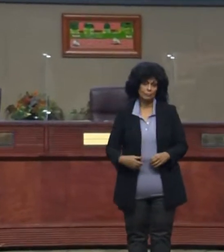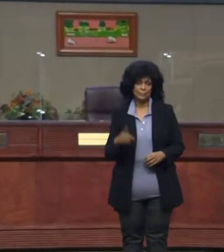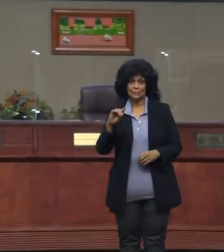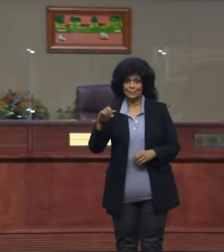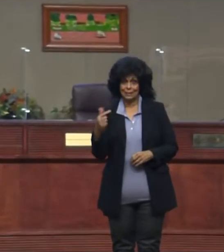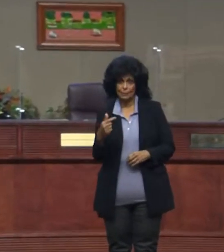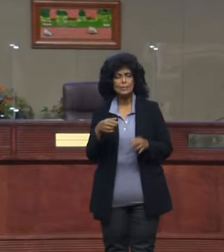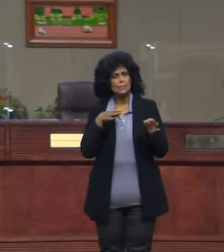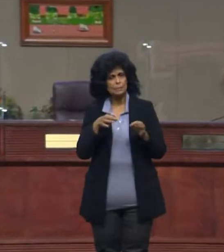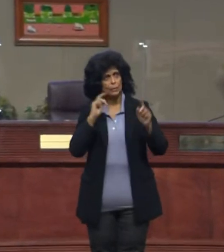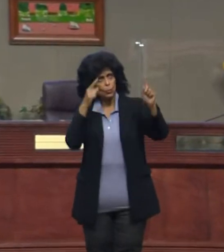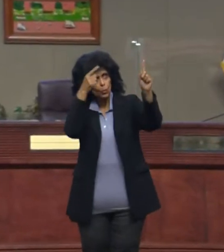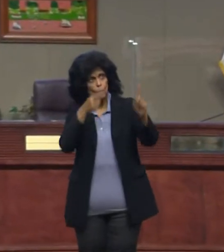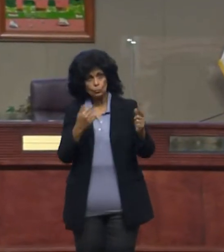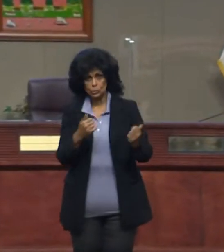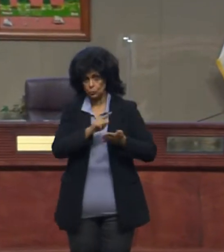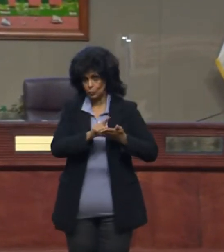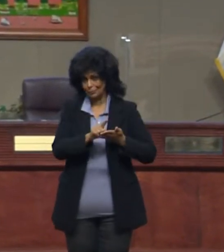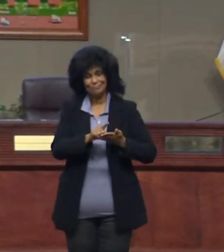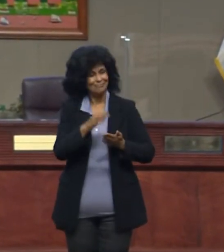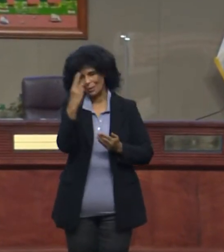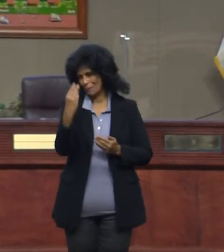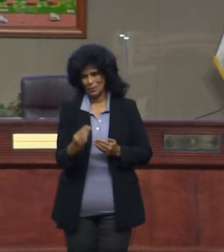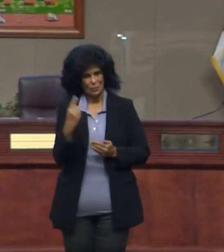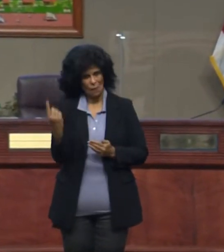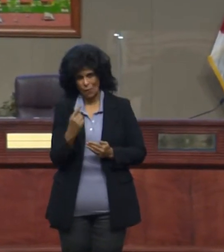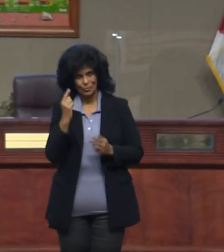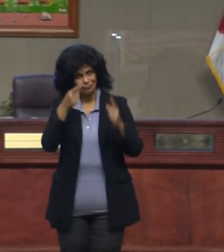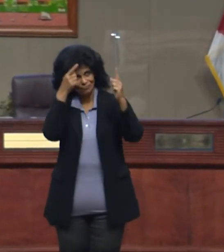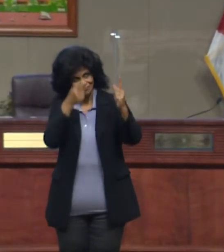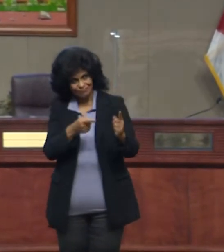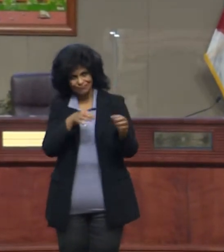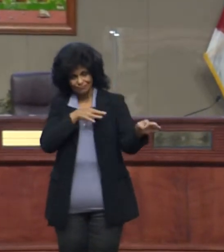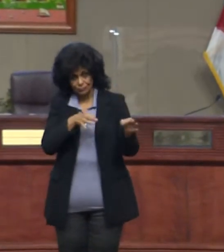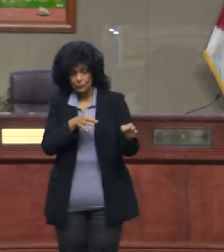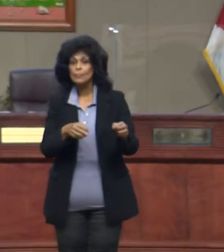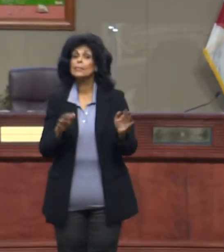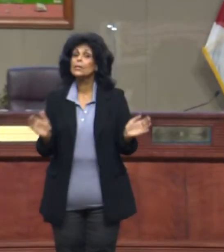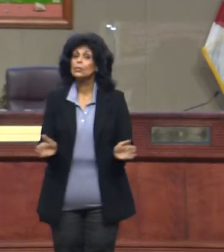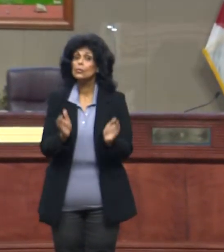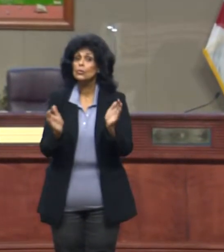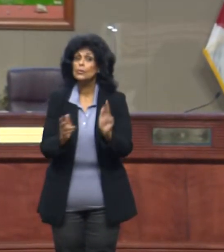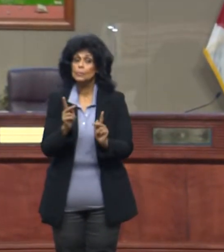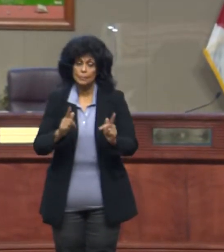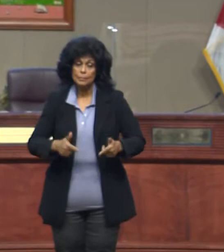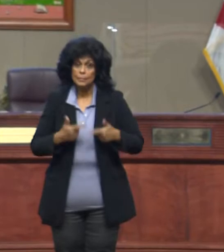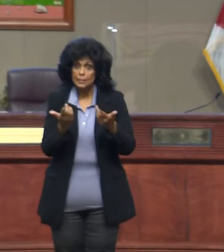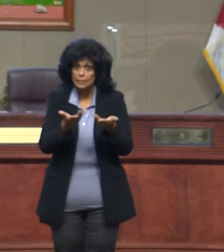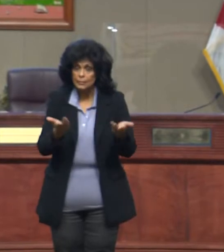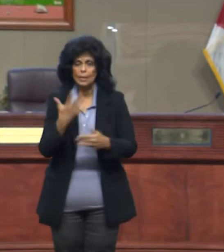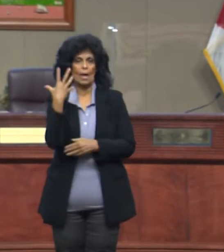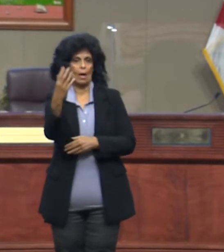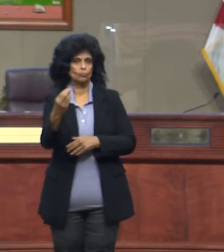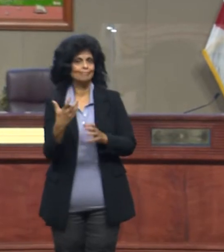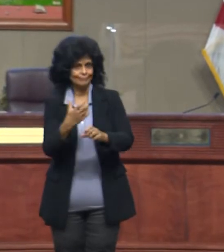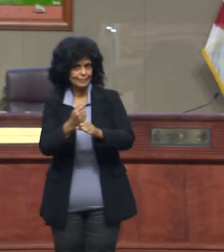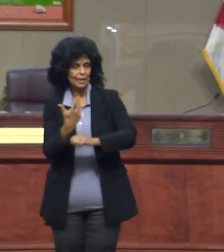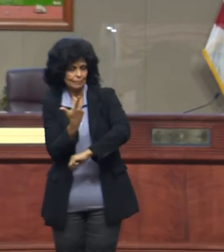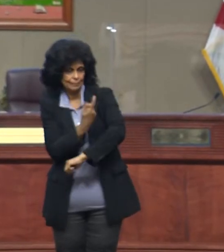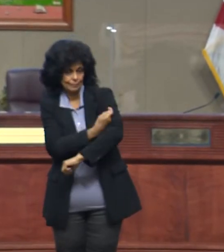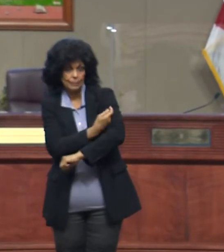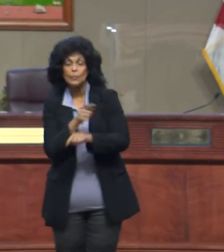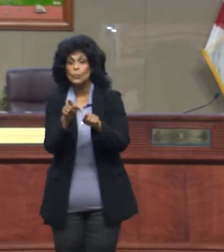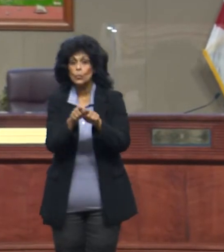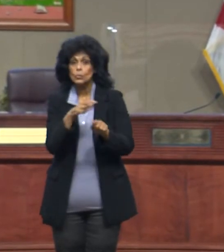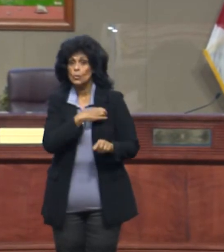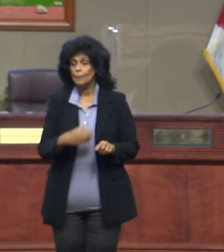our goals for the week, which we do every Monday, including encouraging residents to go out and get vaccinated. The mayor will also provide details